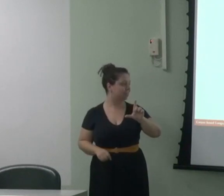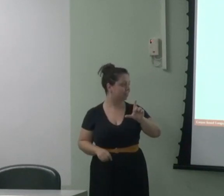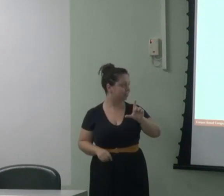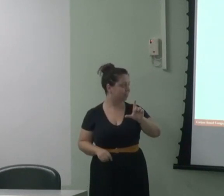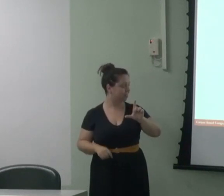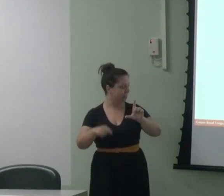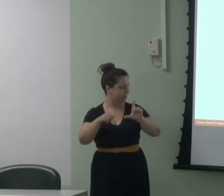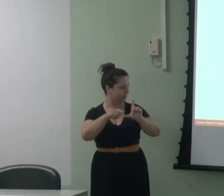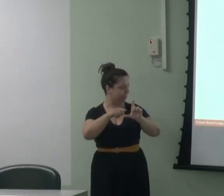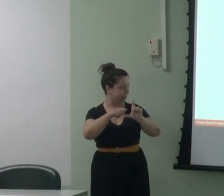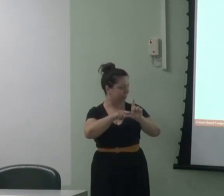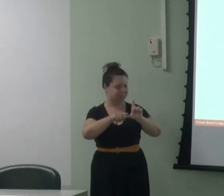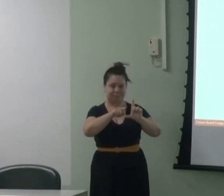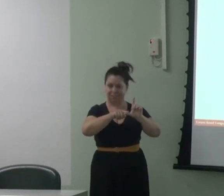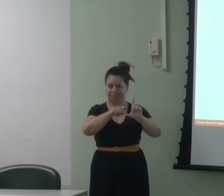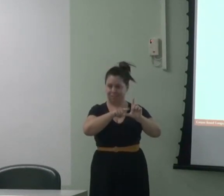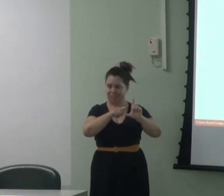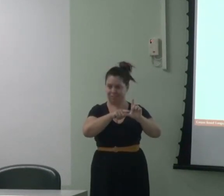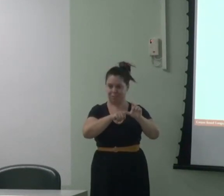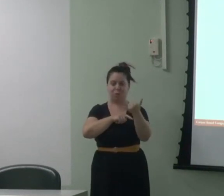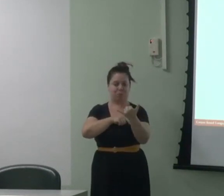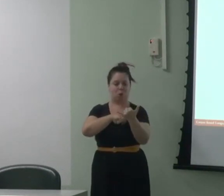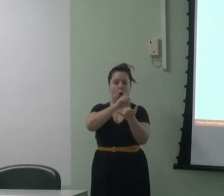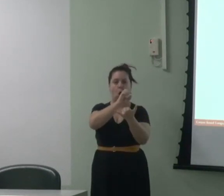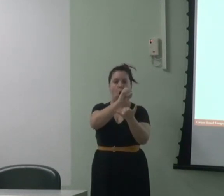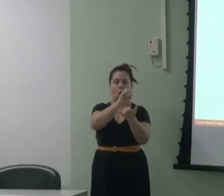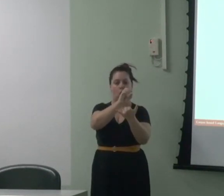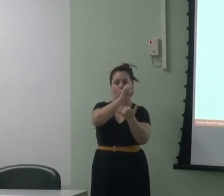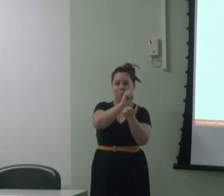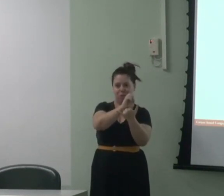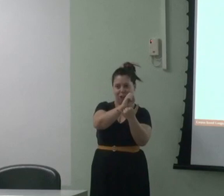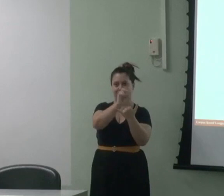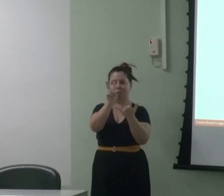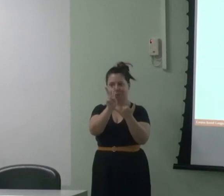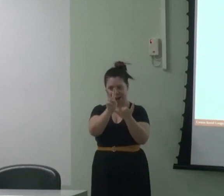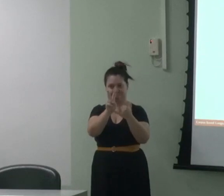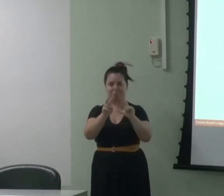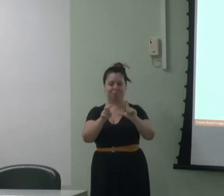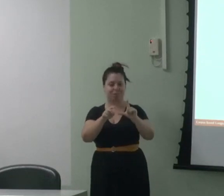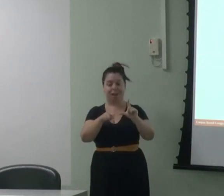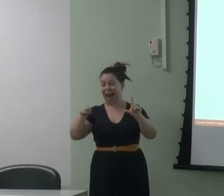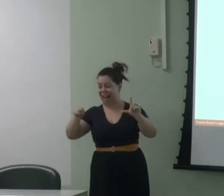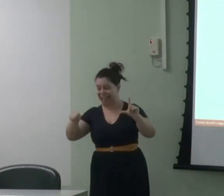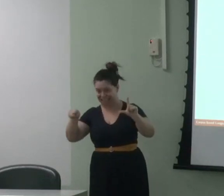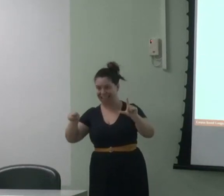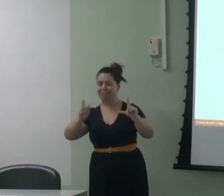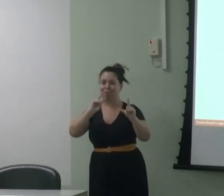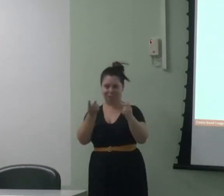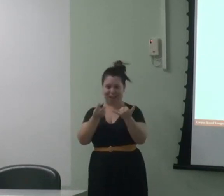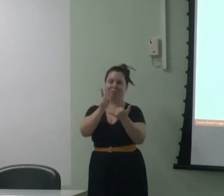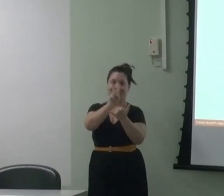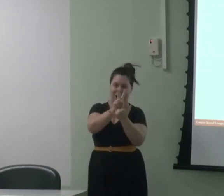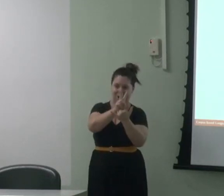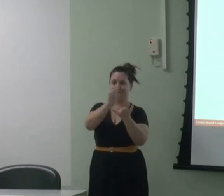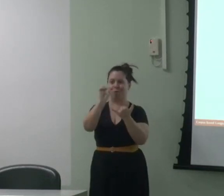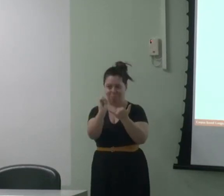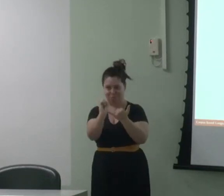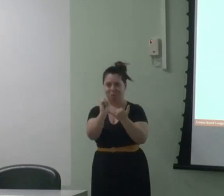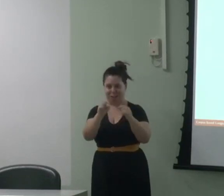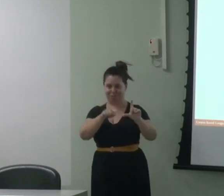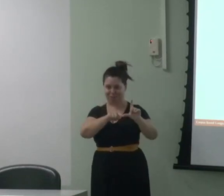almost always the object before the verb. On the right we have the opposite, verb before the object. And